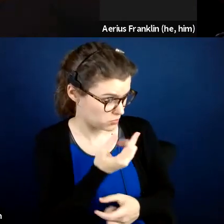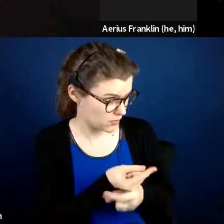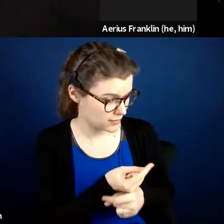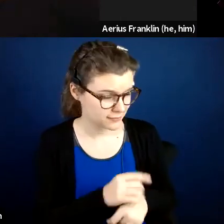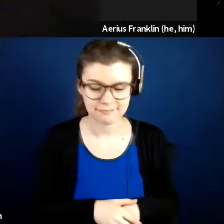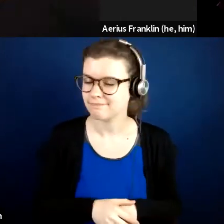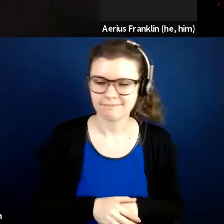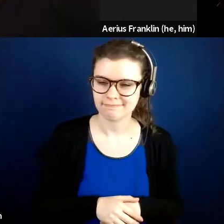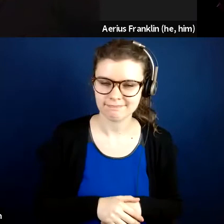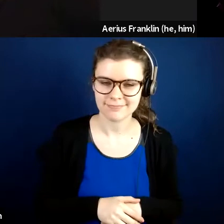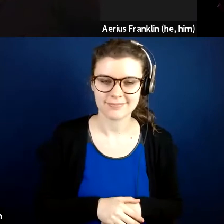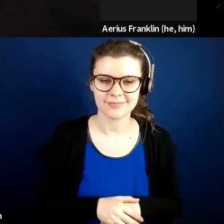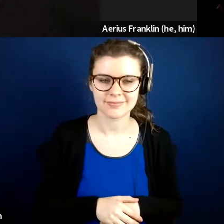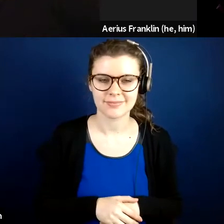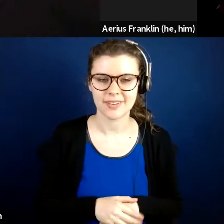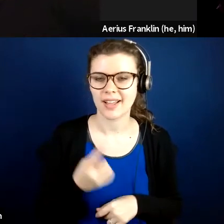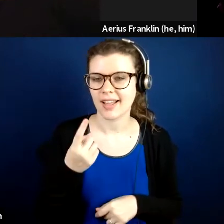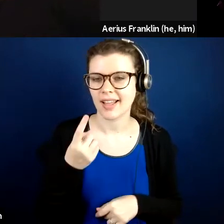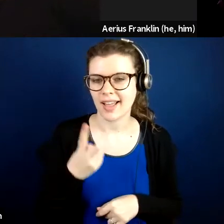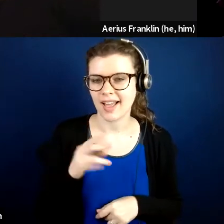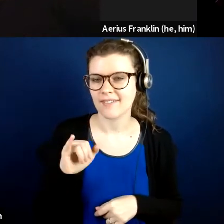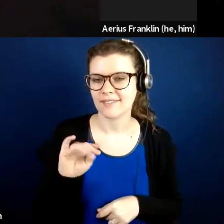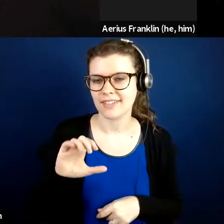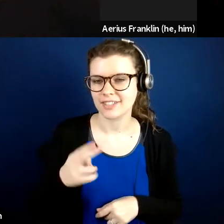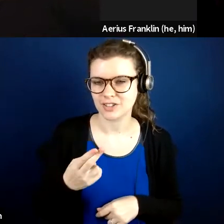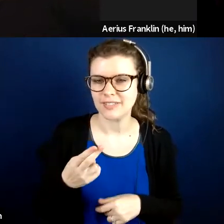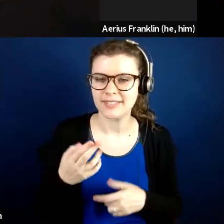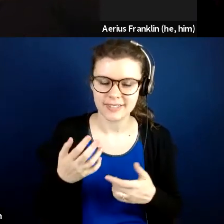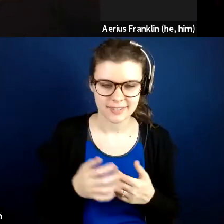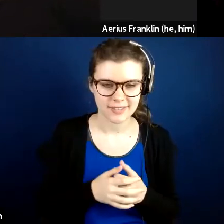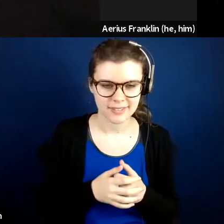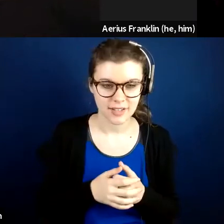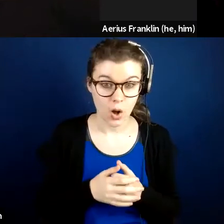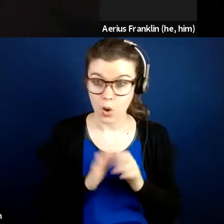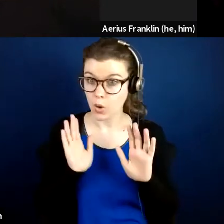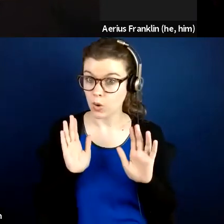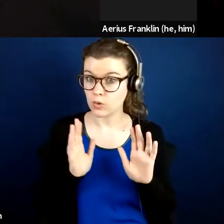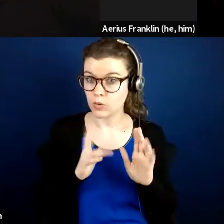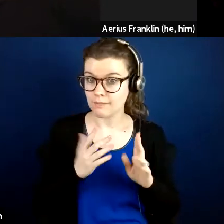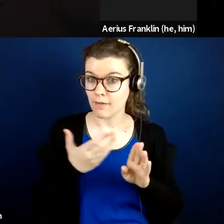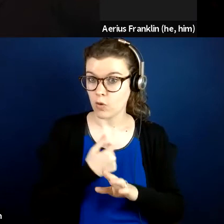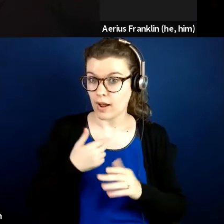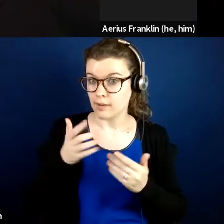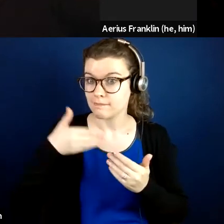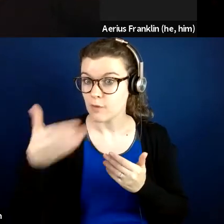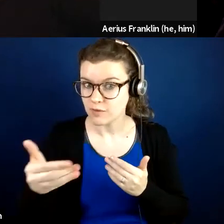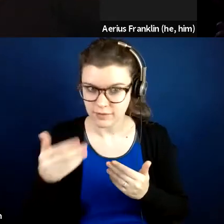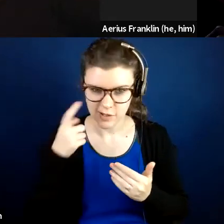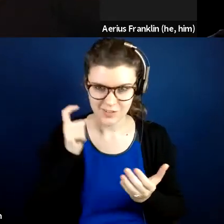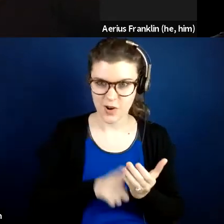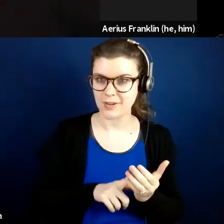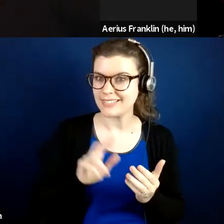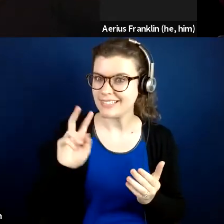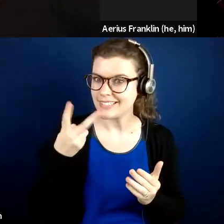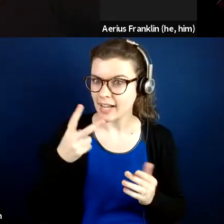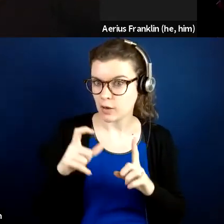No, actually, it's, and I apologize because I do. Oh, wait a minute, though, before I go on. Second